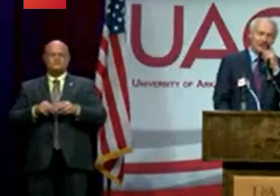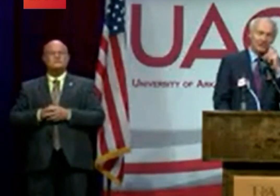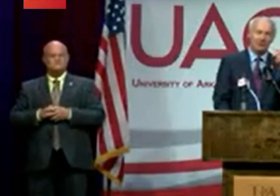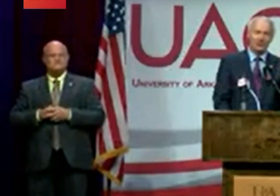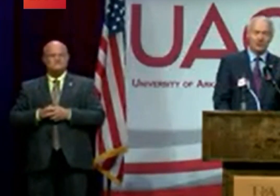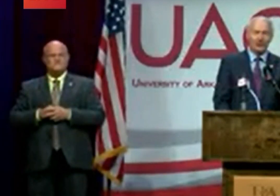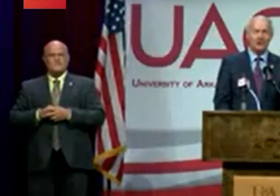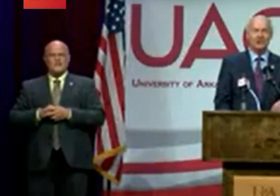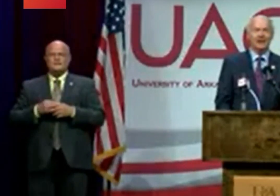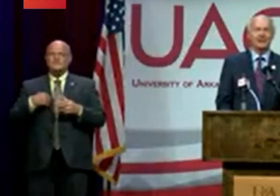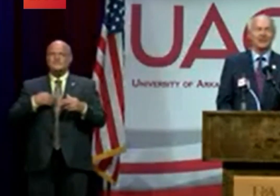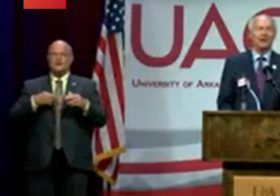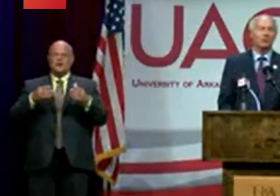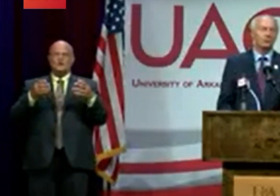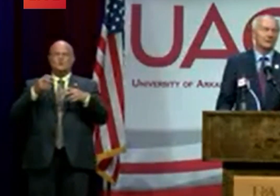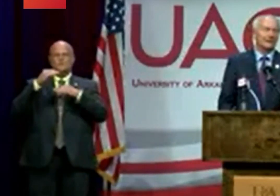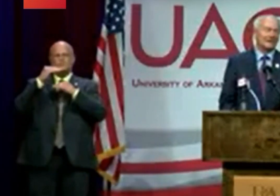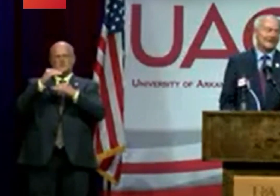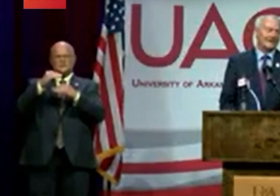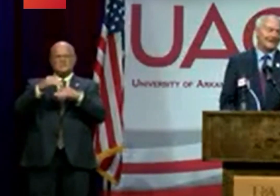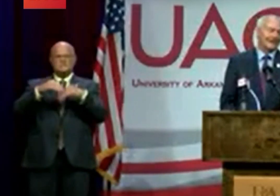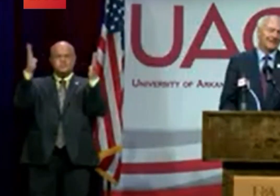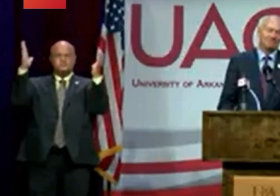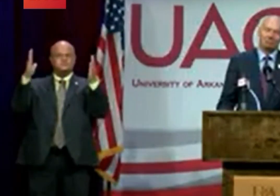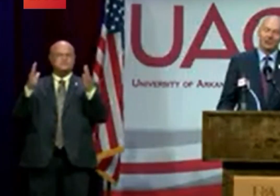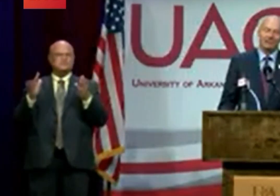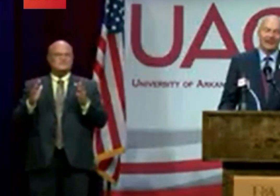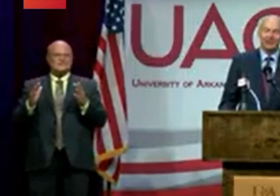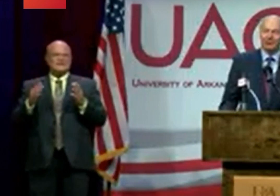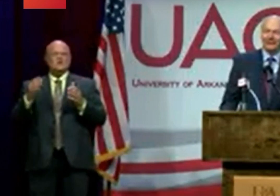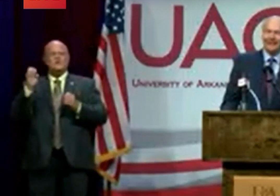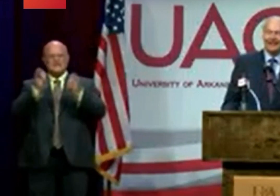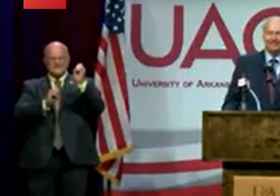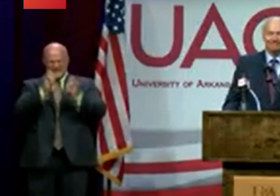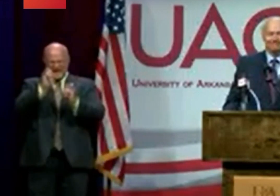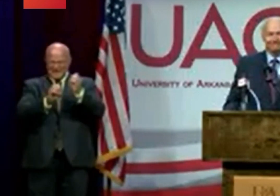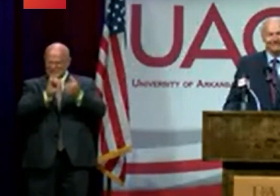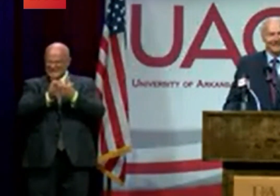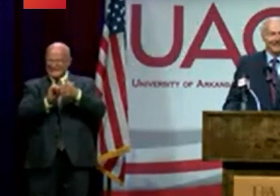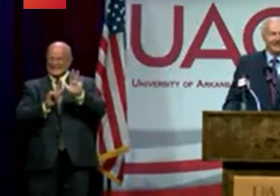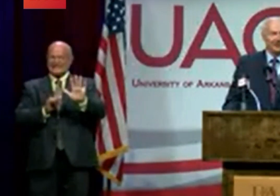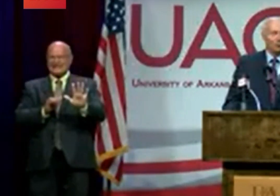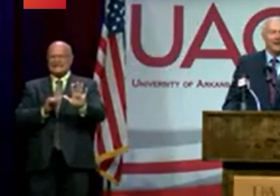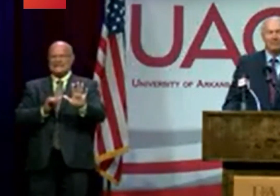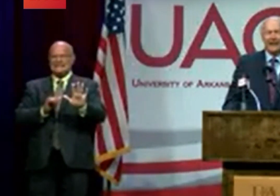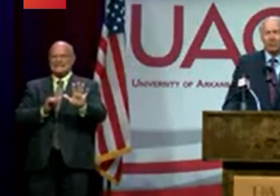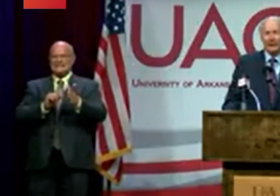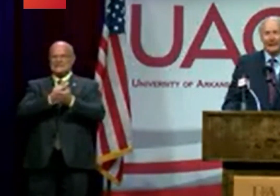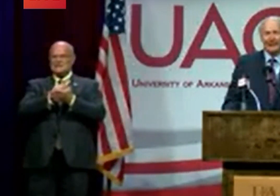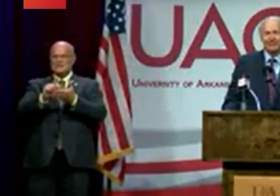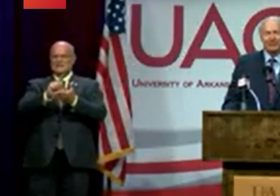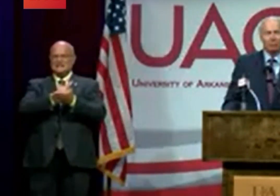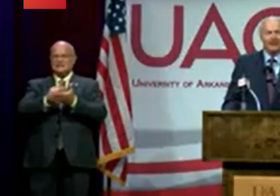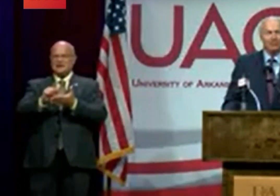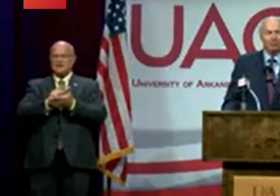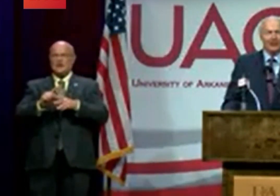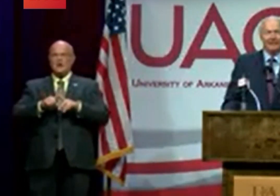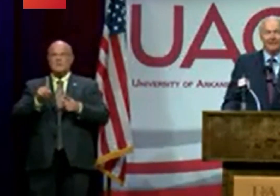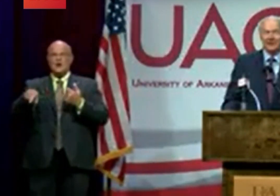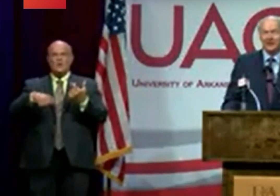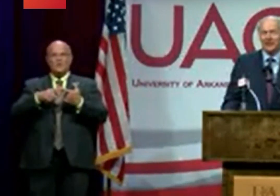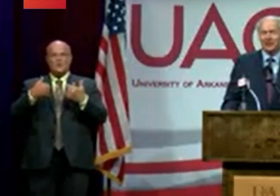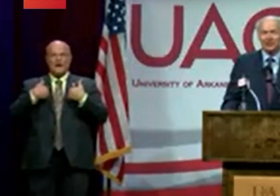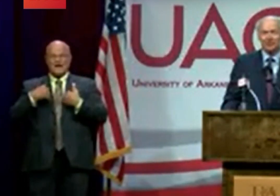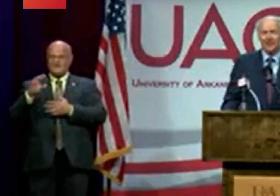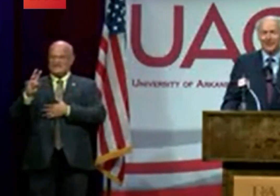just lifting restrictions as a whole, we'll evaluate that, you know, week by week. But whenever we're